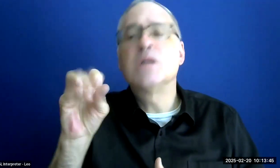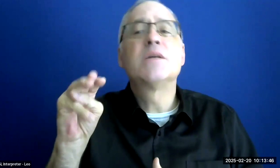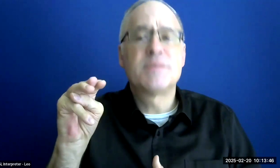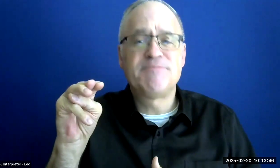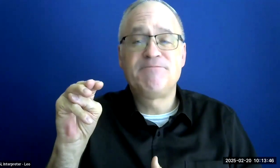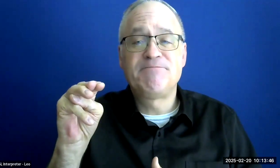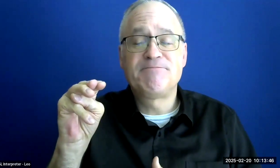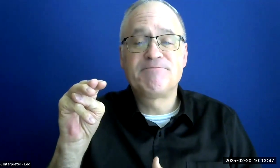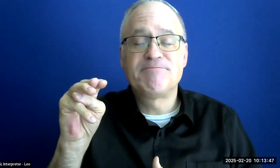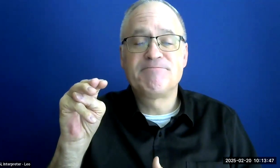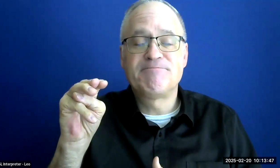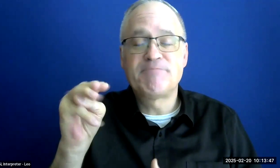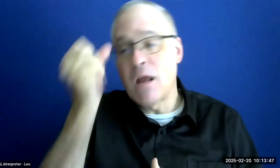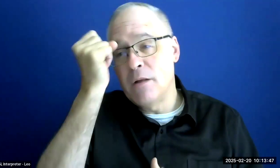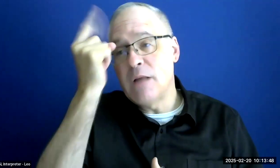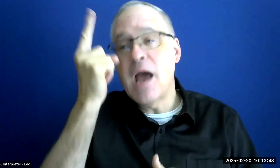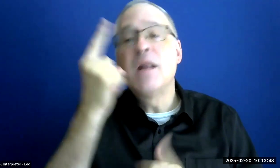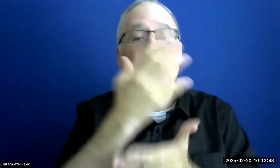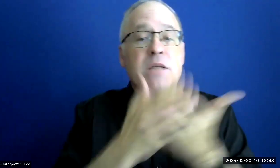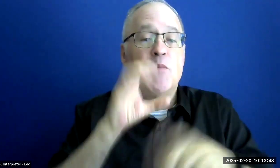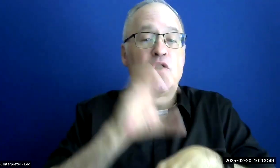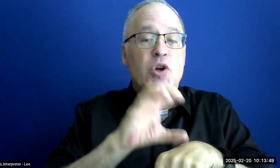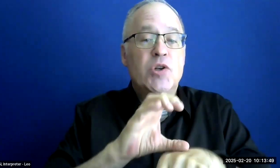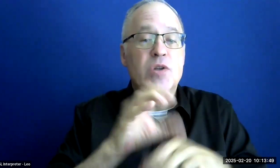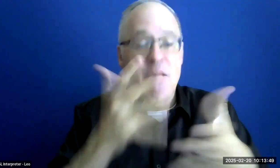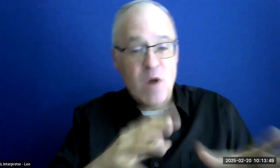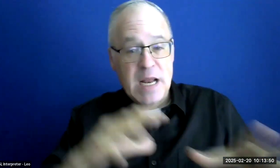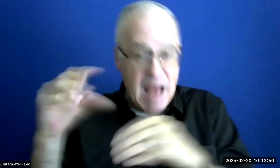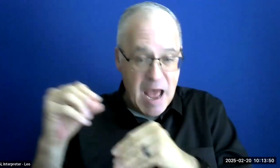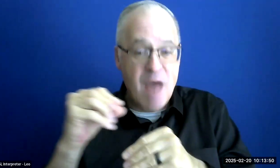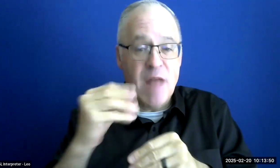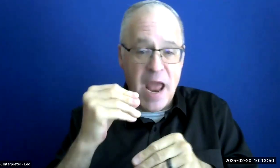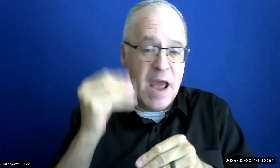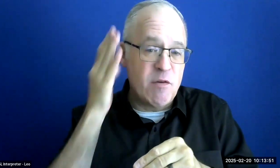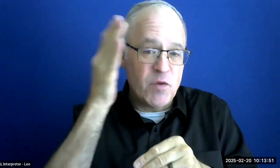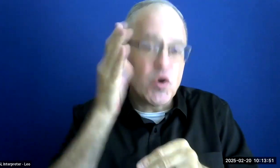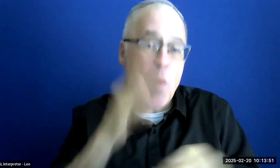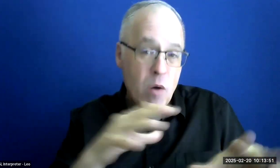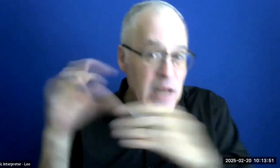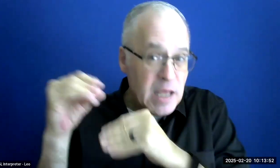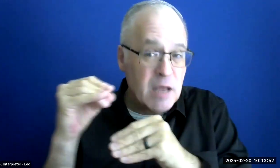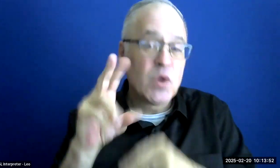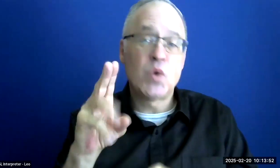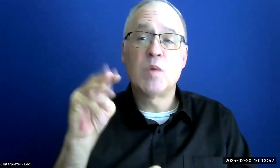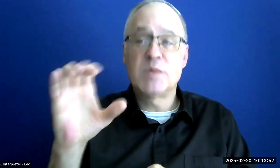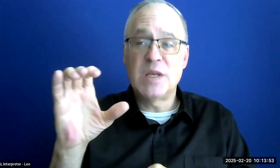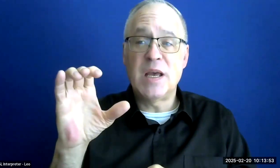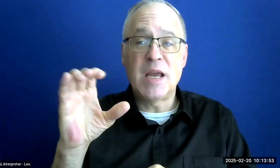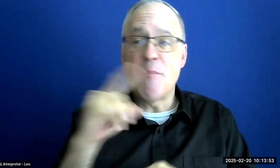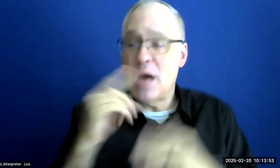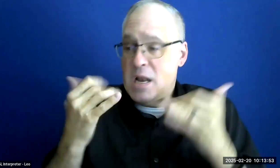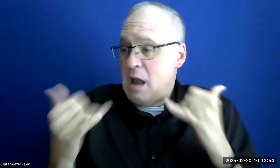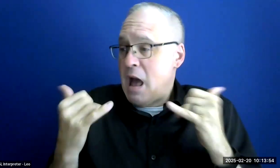or are in the process of doing so. The work of shaping the future of the UMC belongs to those of us